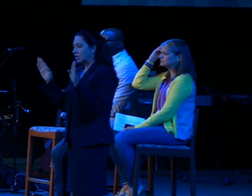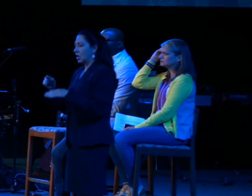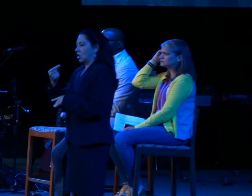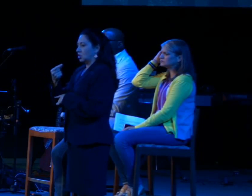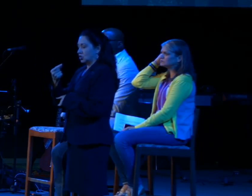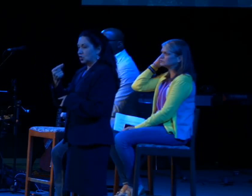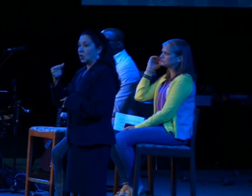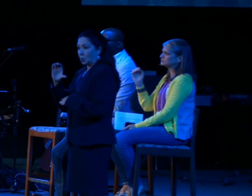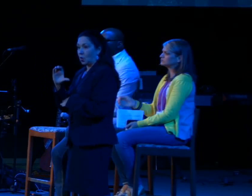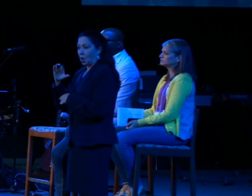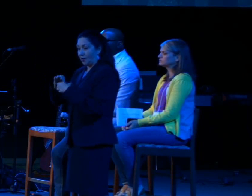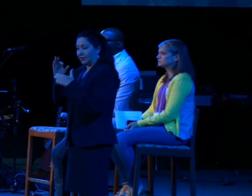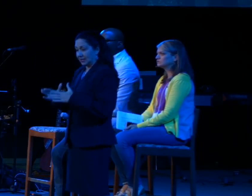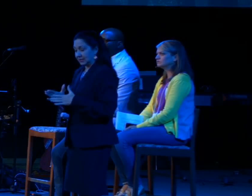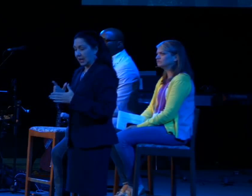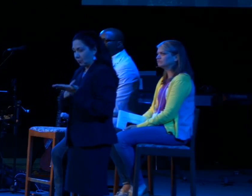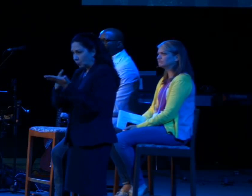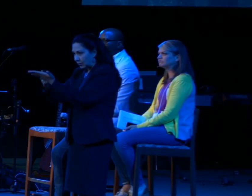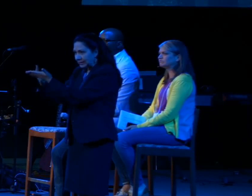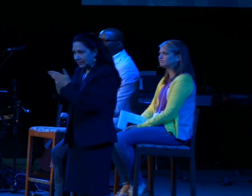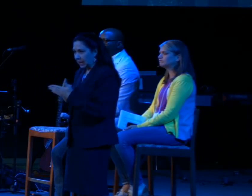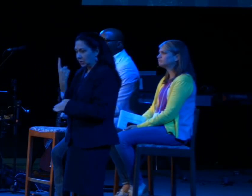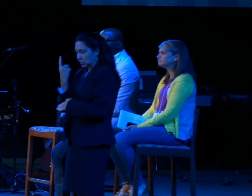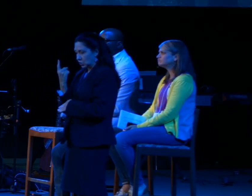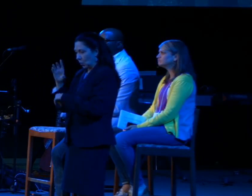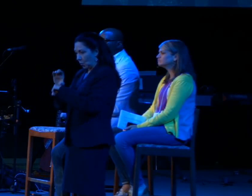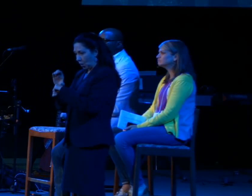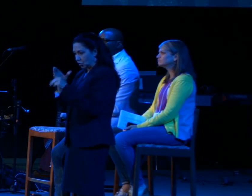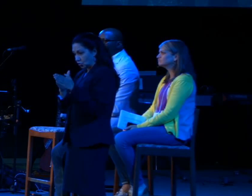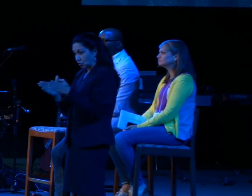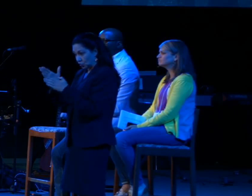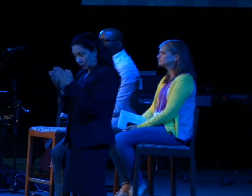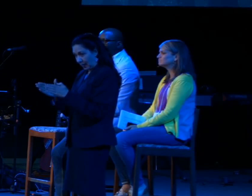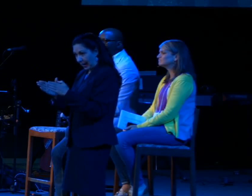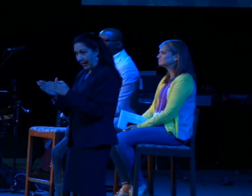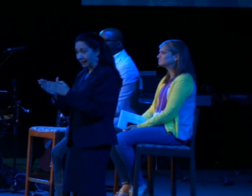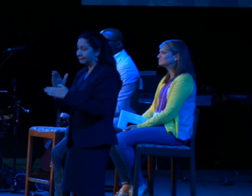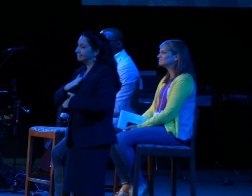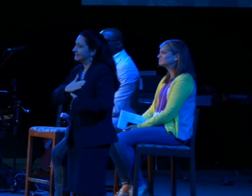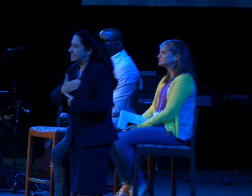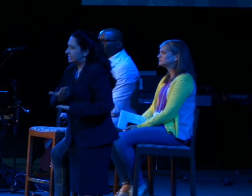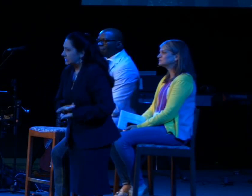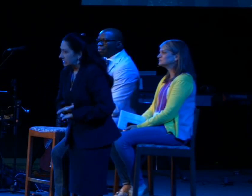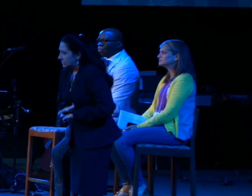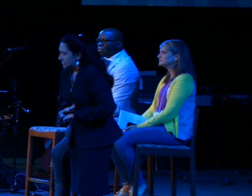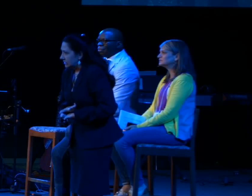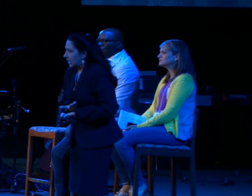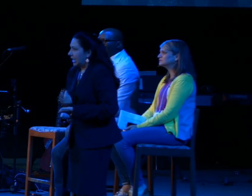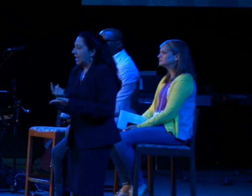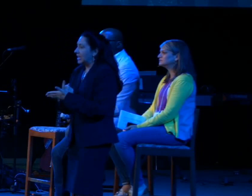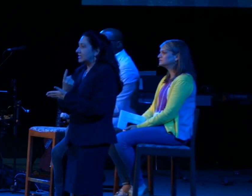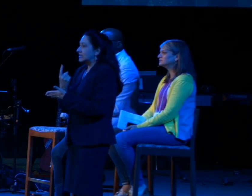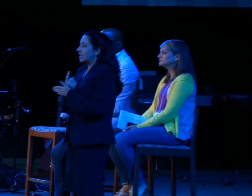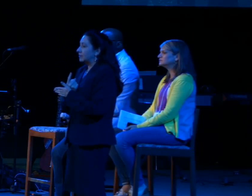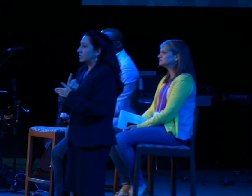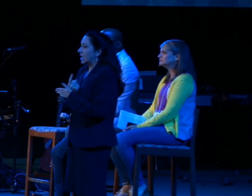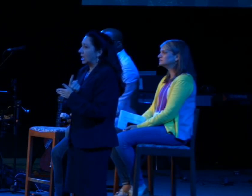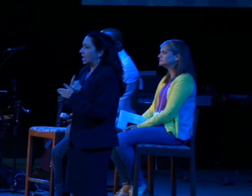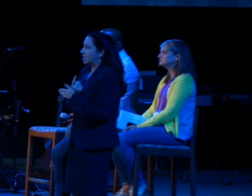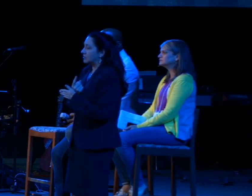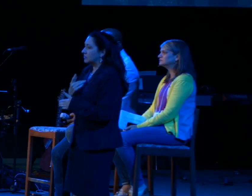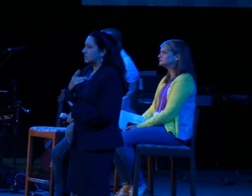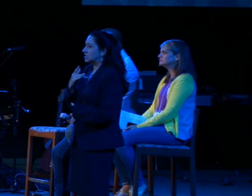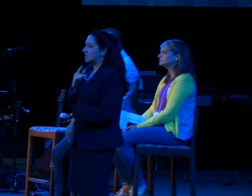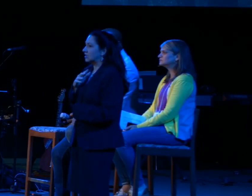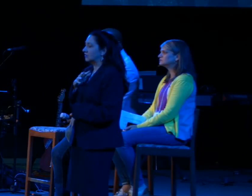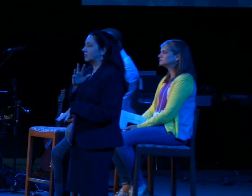talked about the One Church plan. I have to confess, sometimes I get discouraged